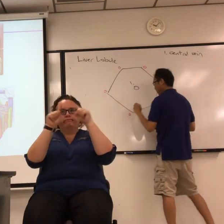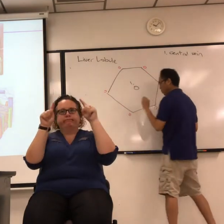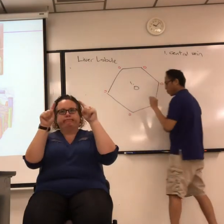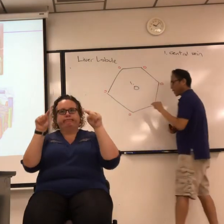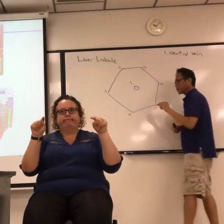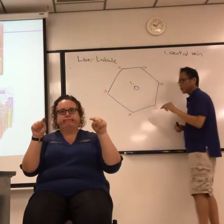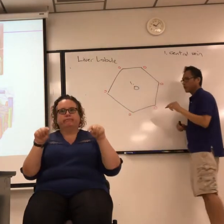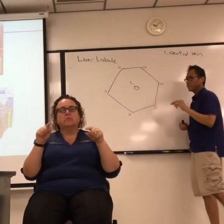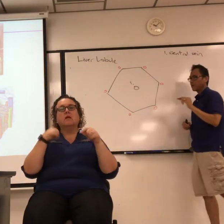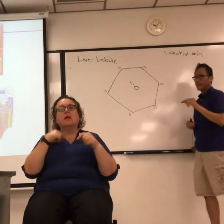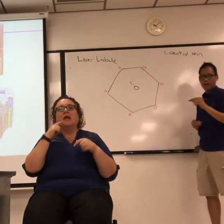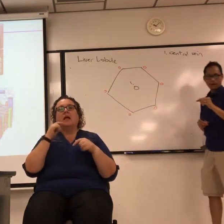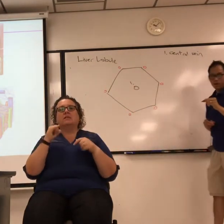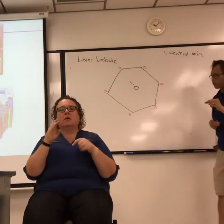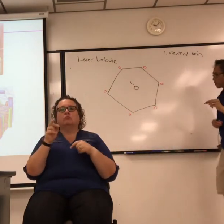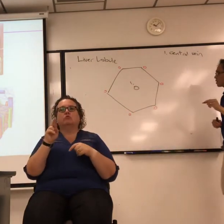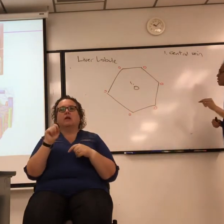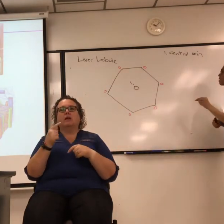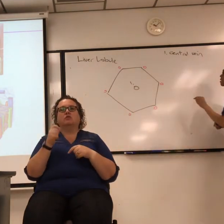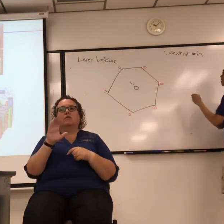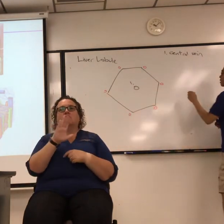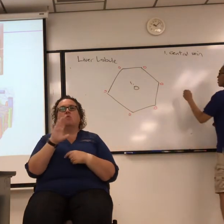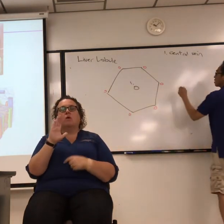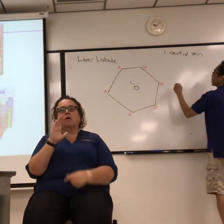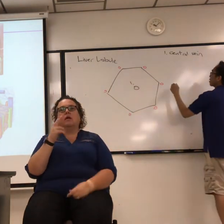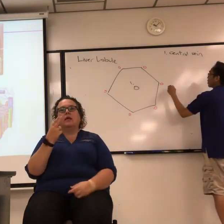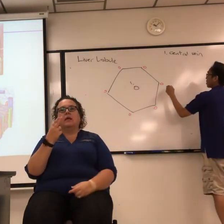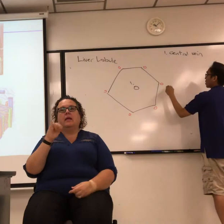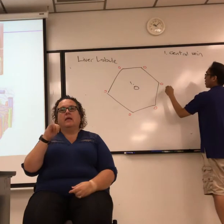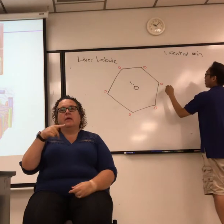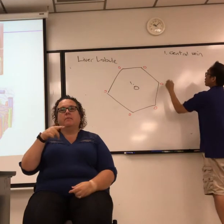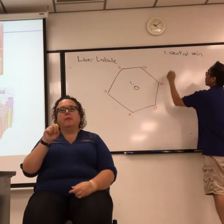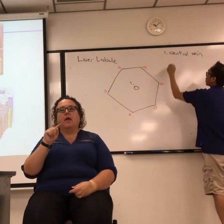It would be a branch of the hepatic artery.